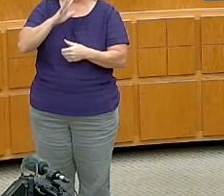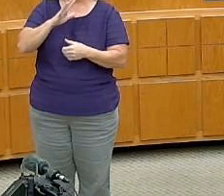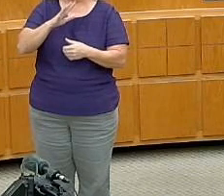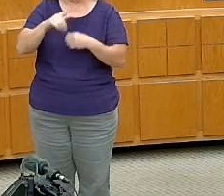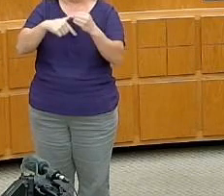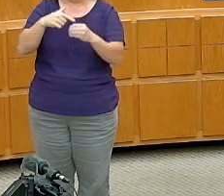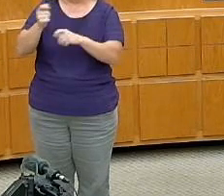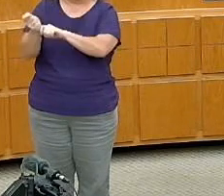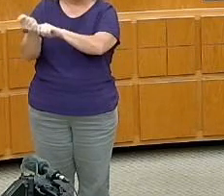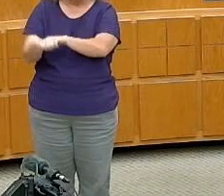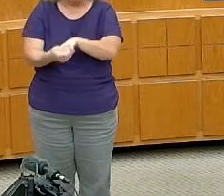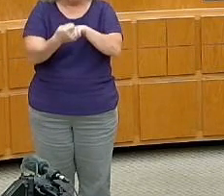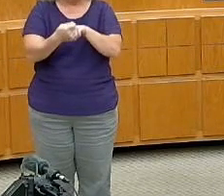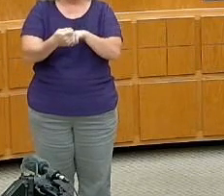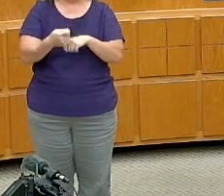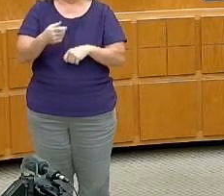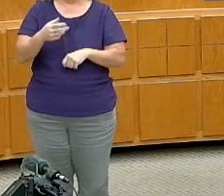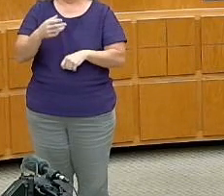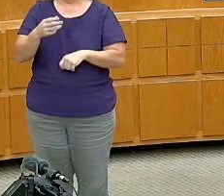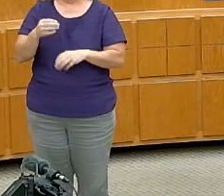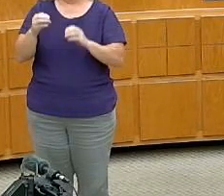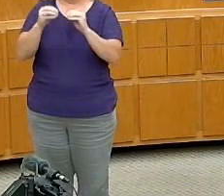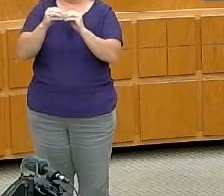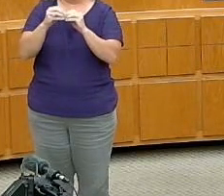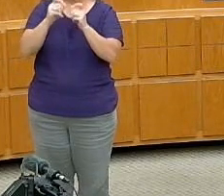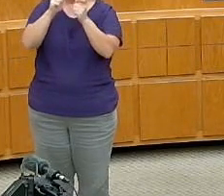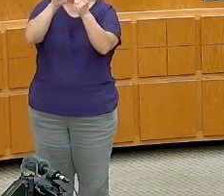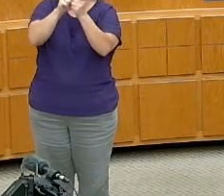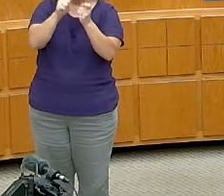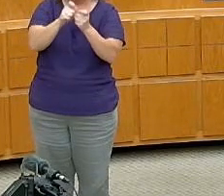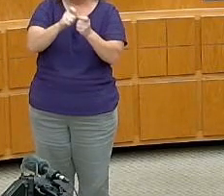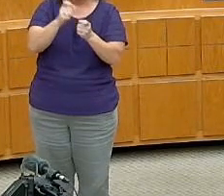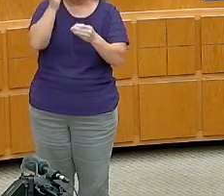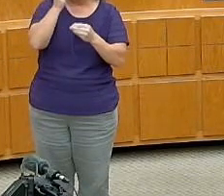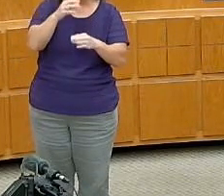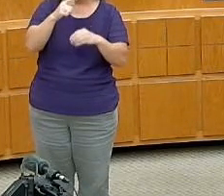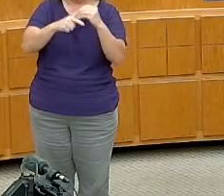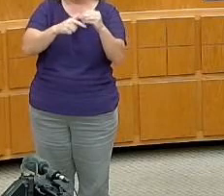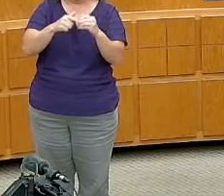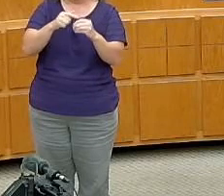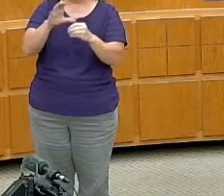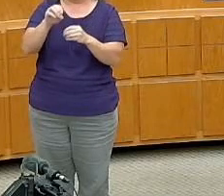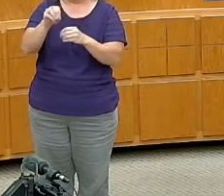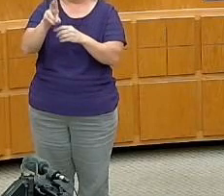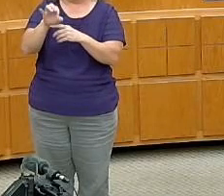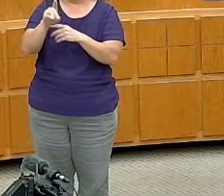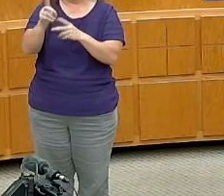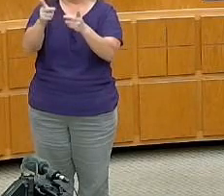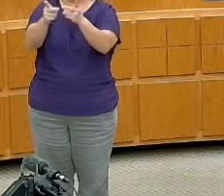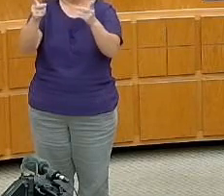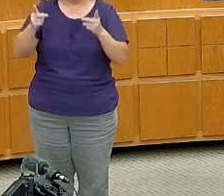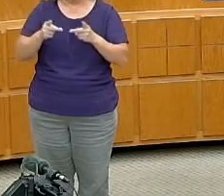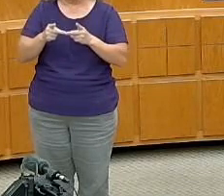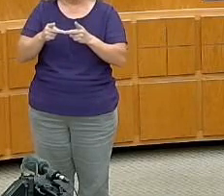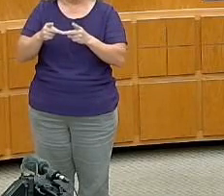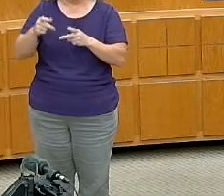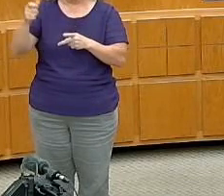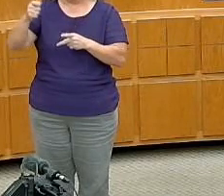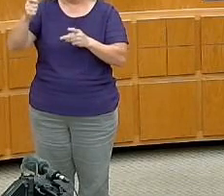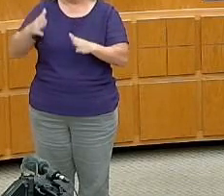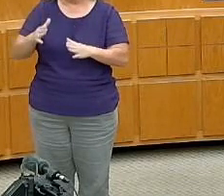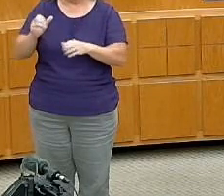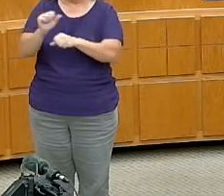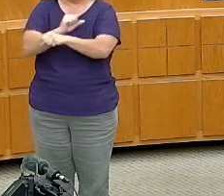about more details on a dedicated COVID site where we can treat people. The judge has been working